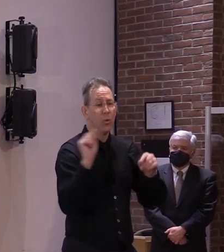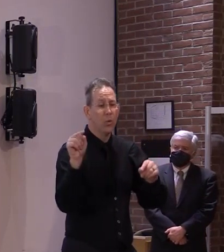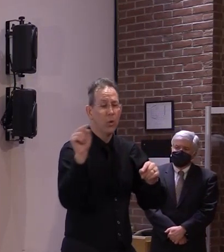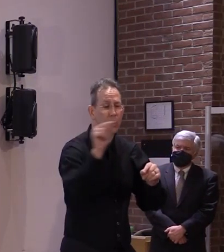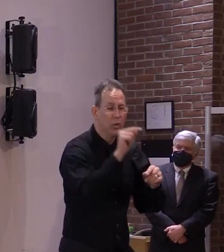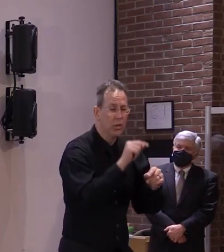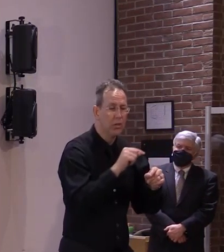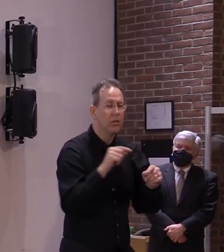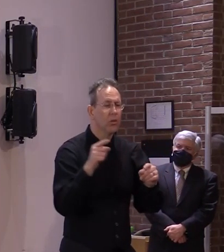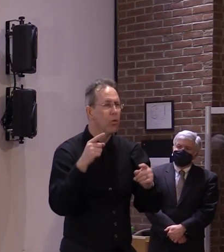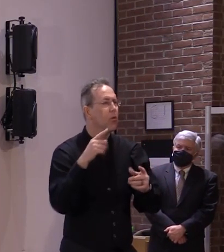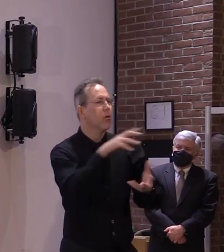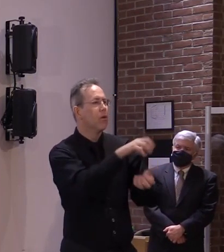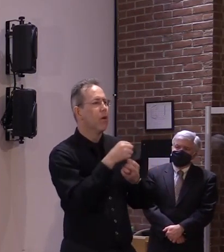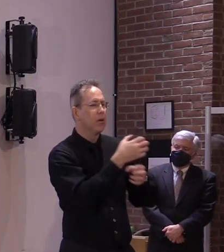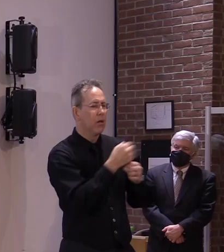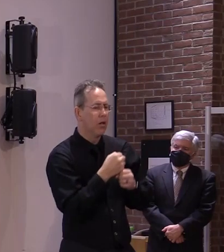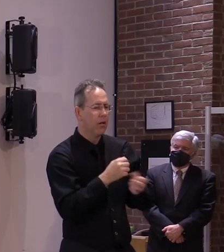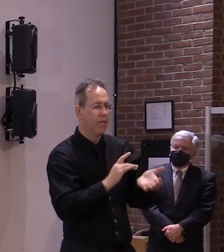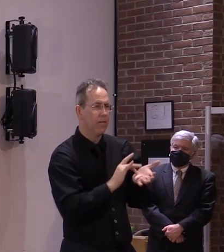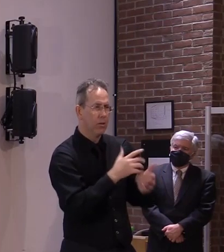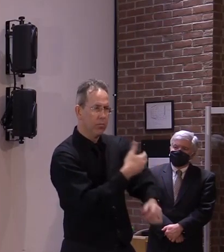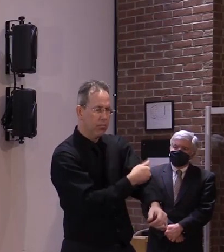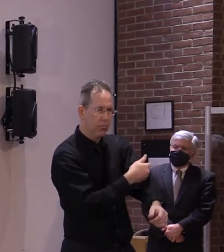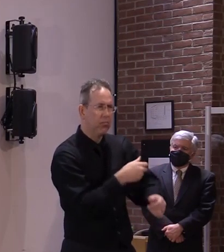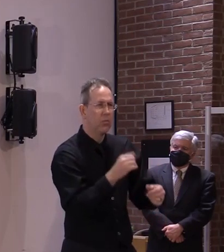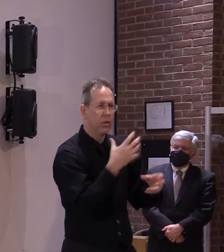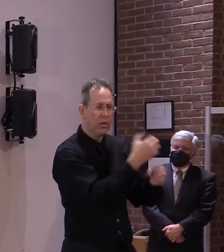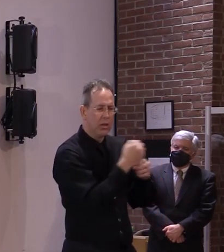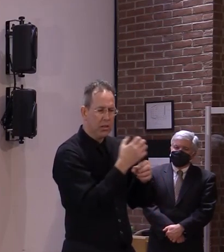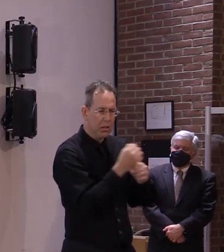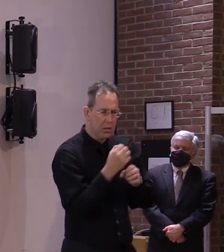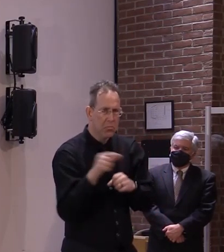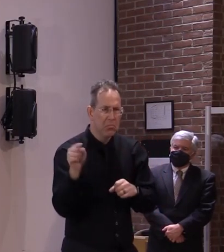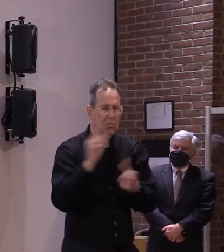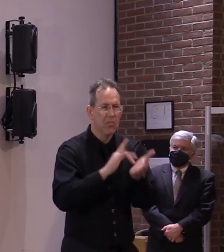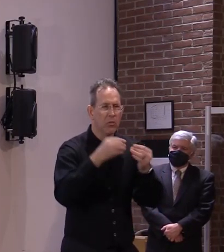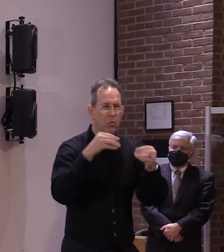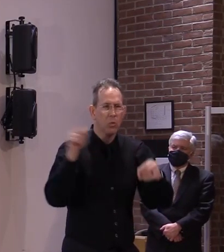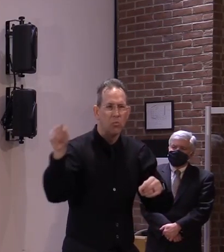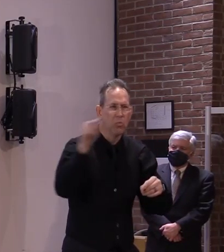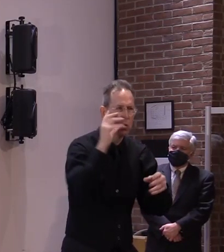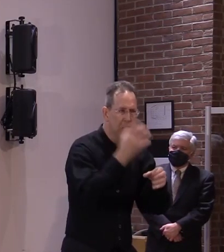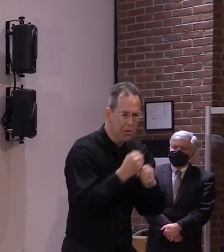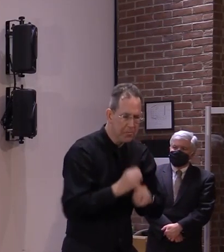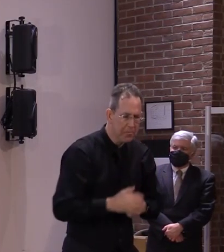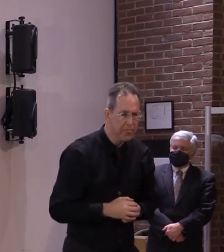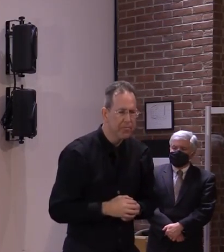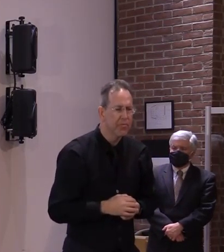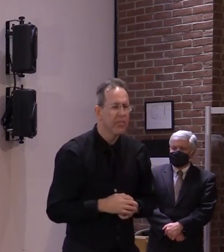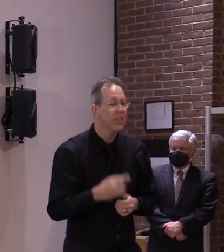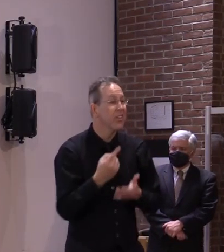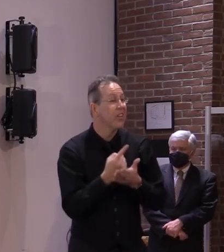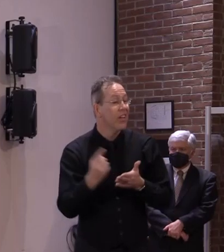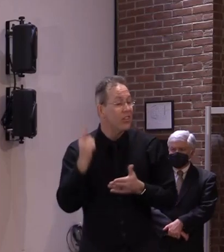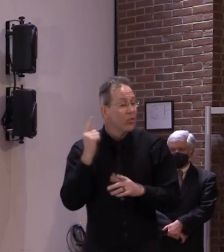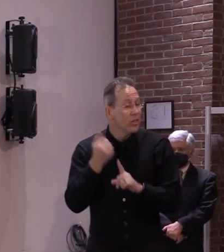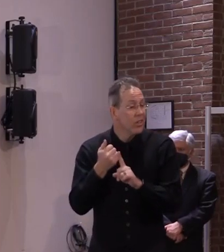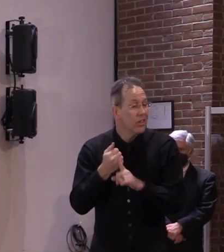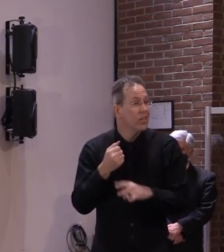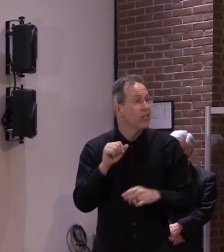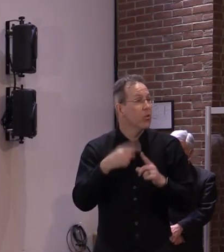think I mentioned this last week or the week before, they had a program that started with 1 million. They're increasing that program